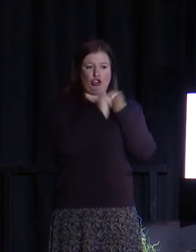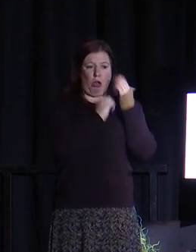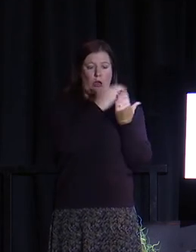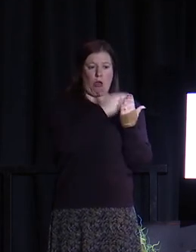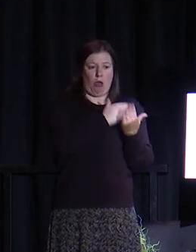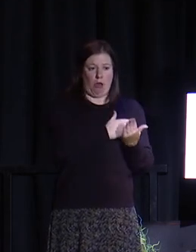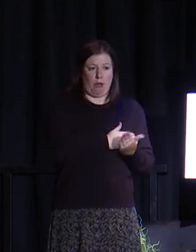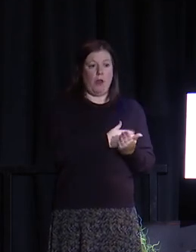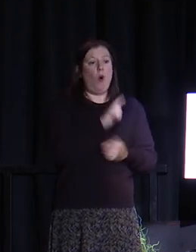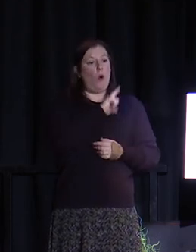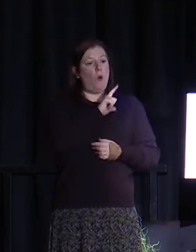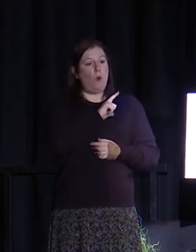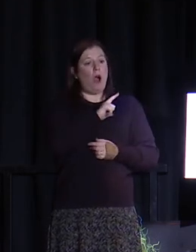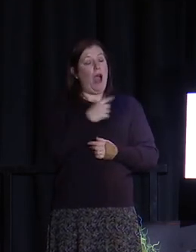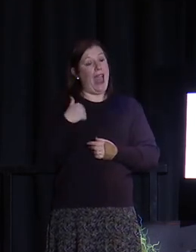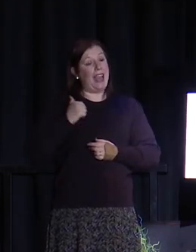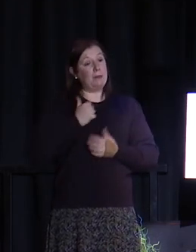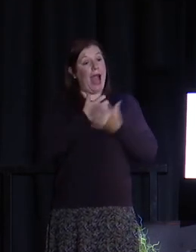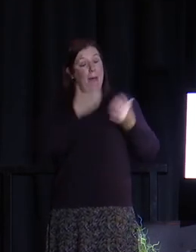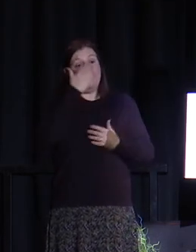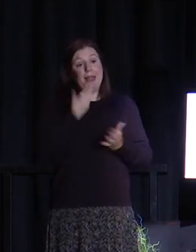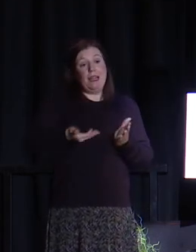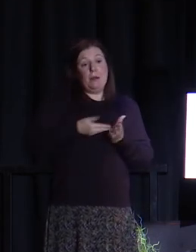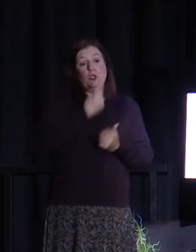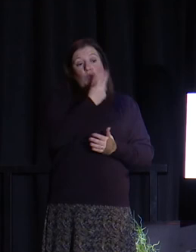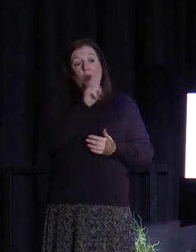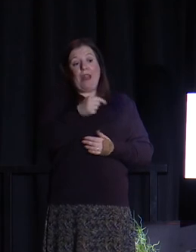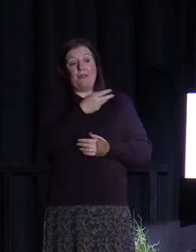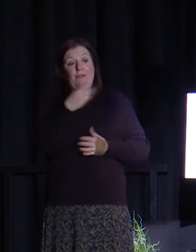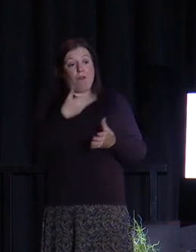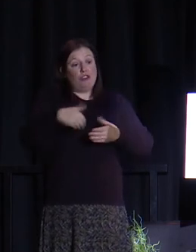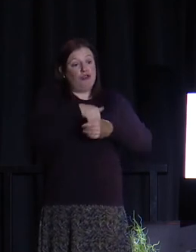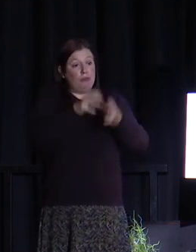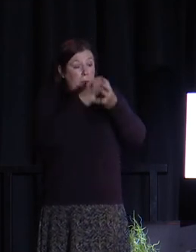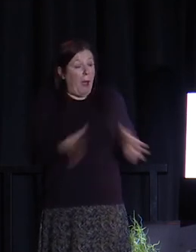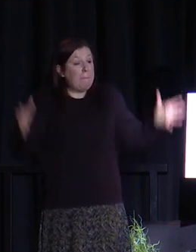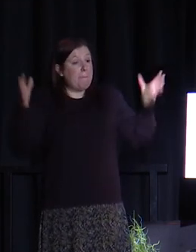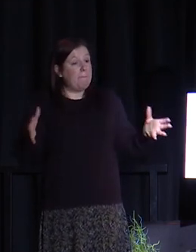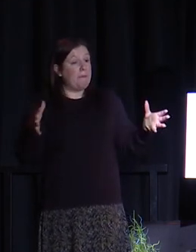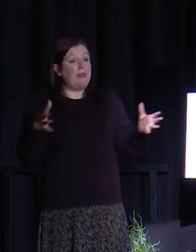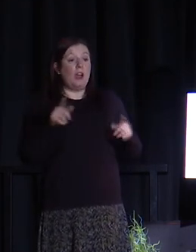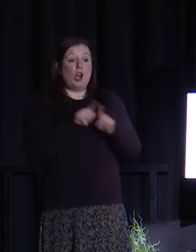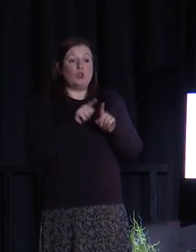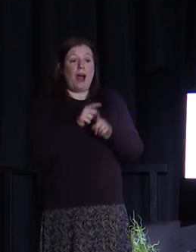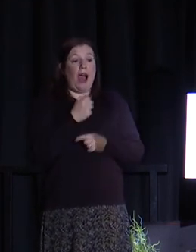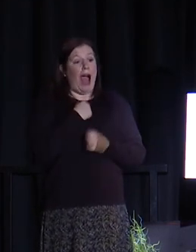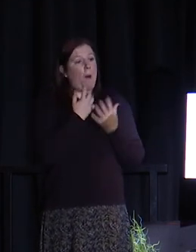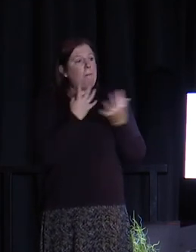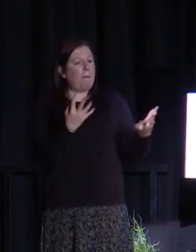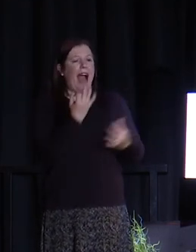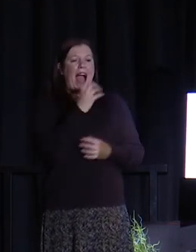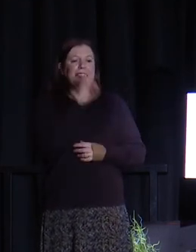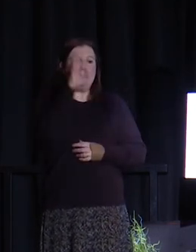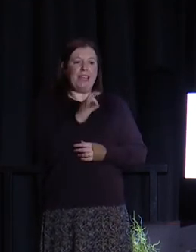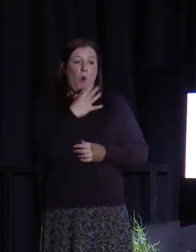to welcome 2.5 million extra visitors to this city in 2021, but also to reach the 80% of our population